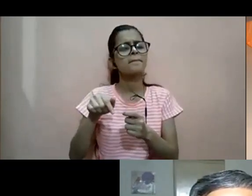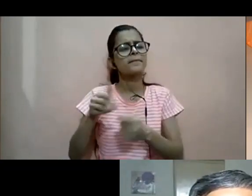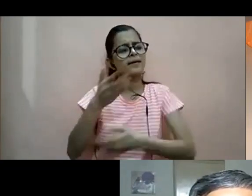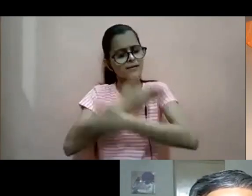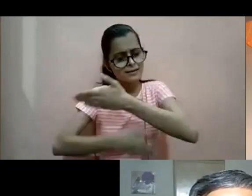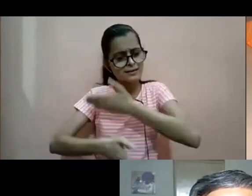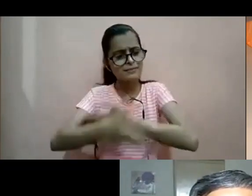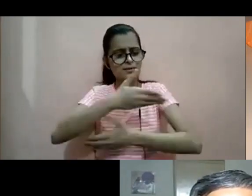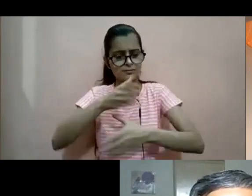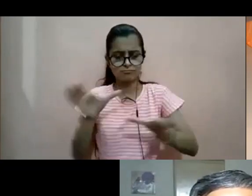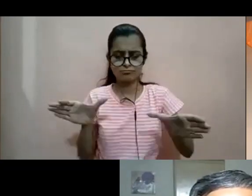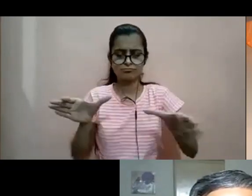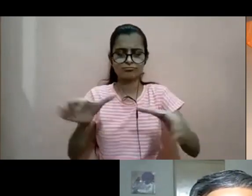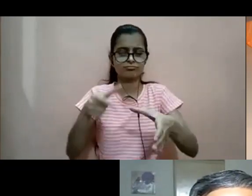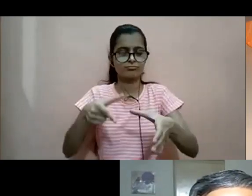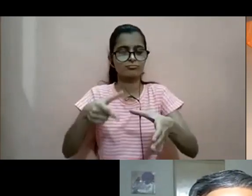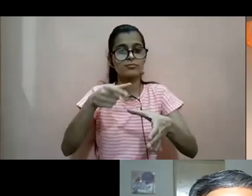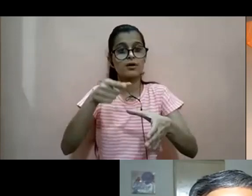contributed